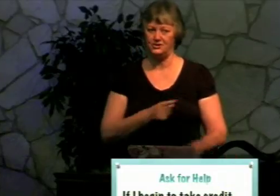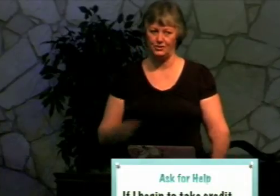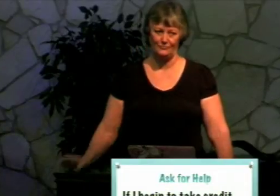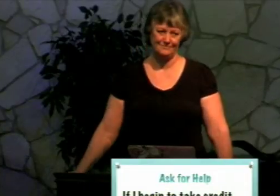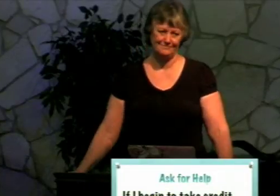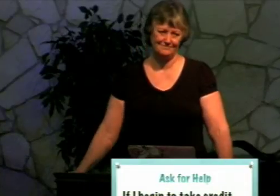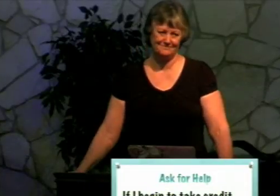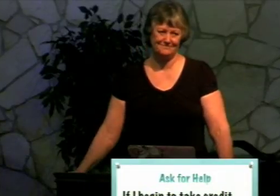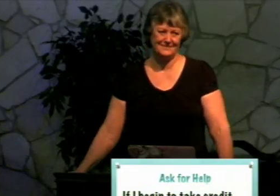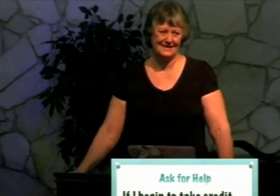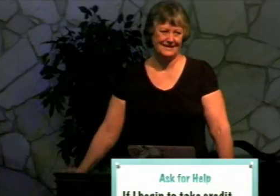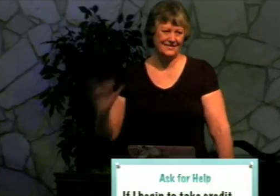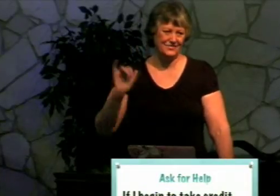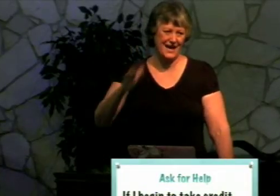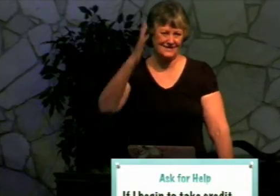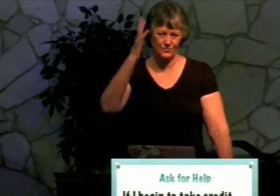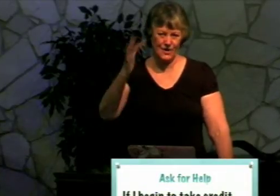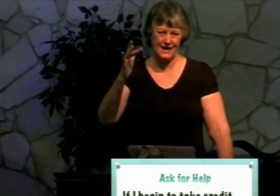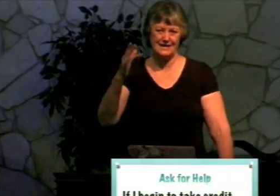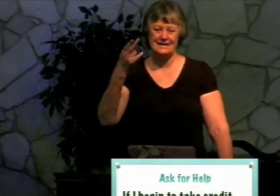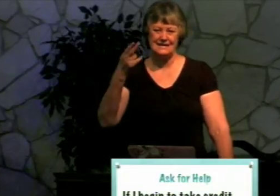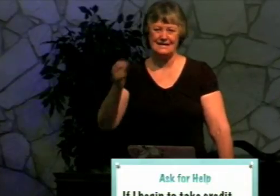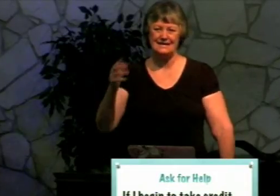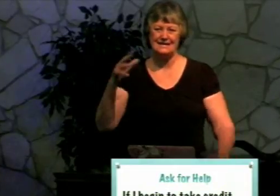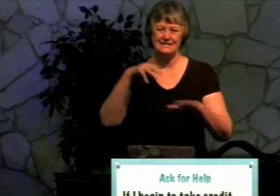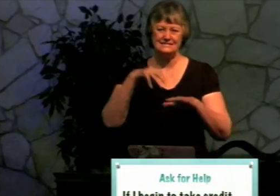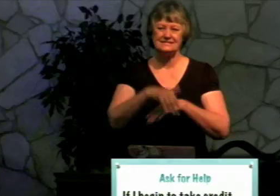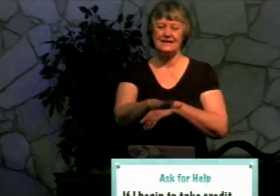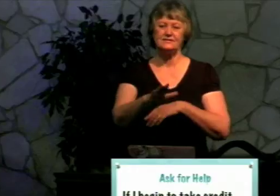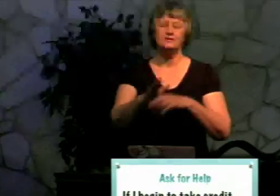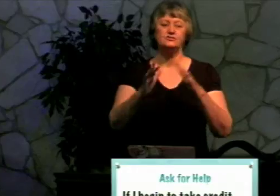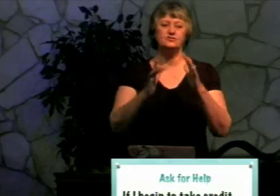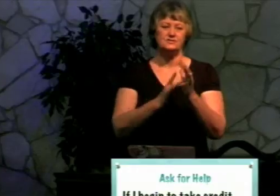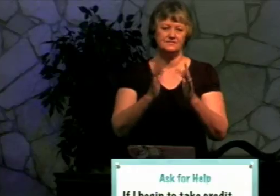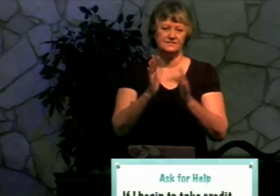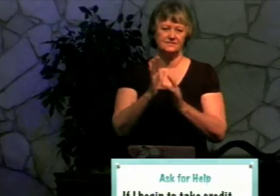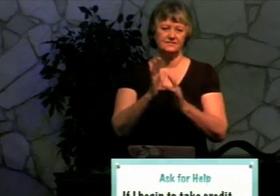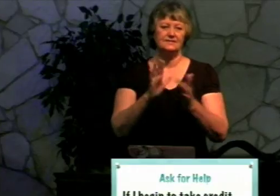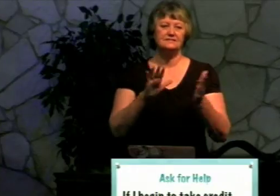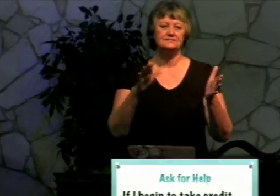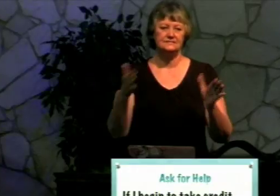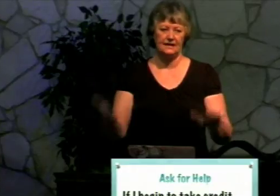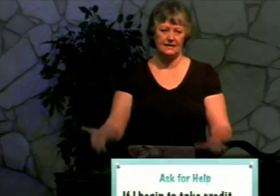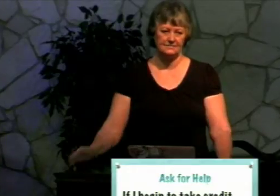you. That's why He sent Jesus to die